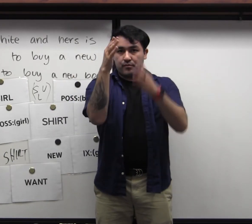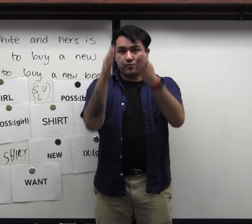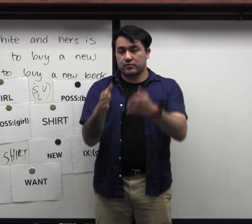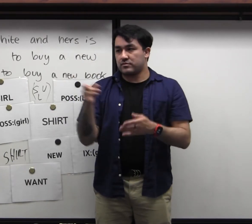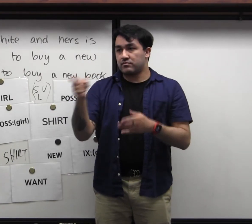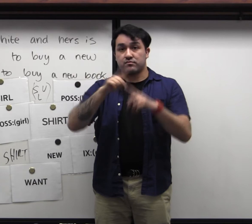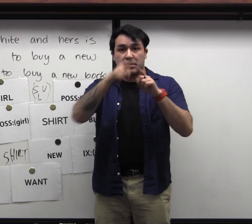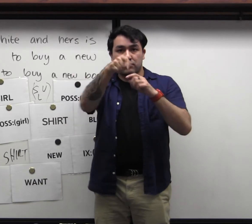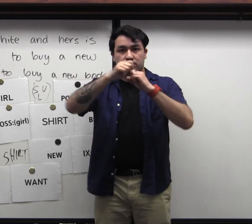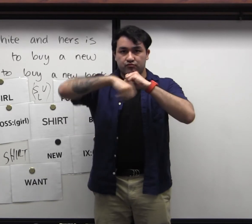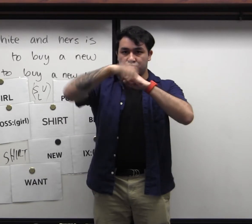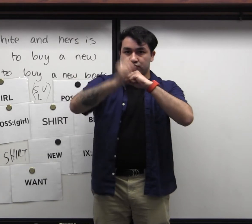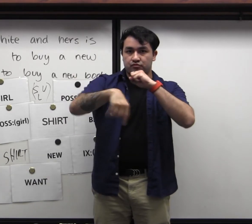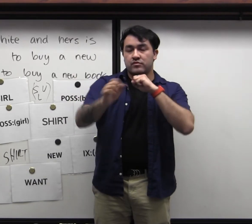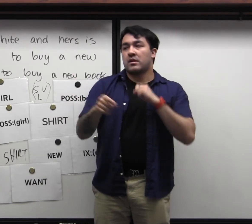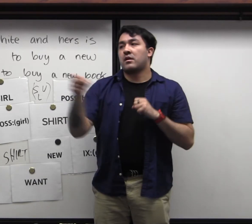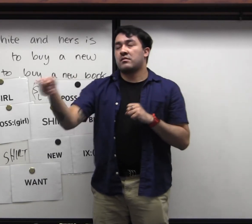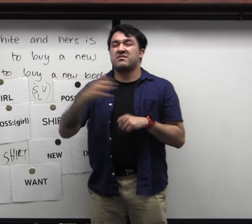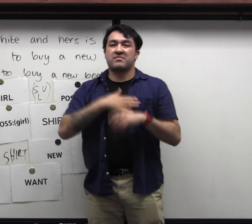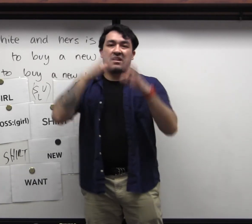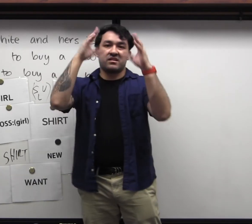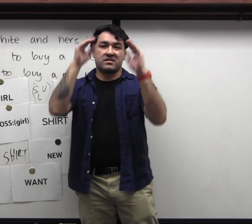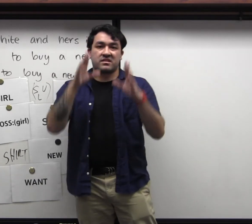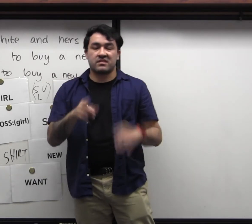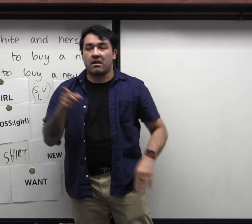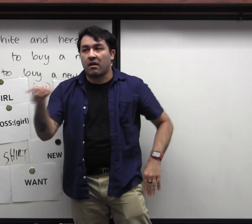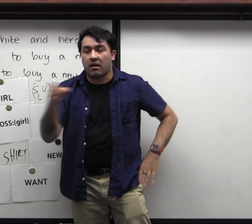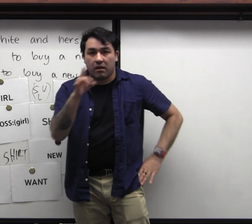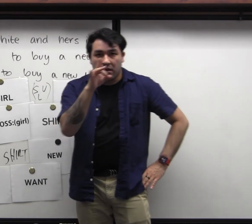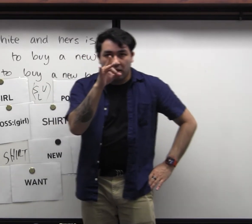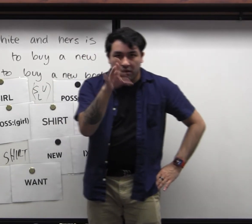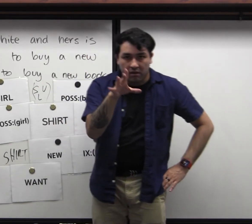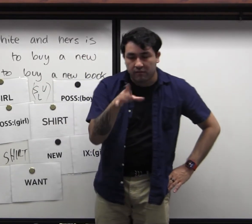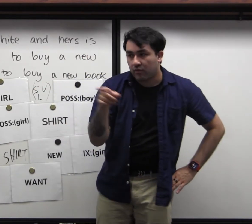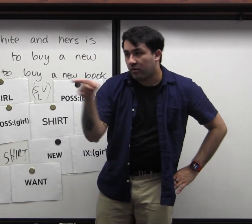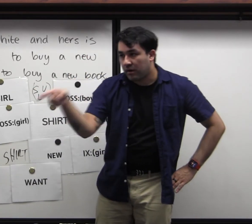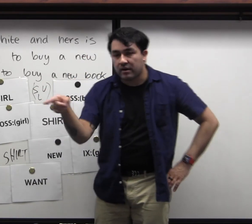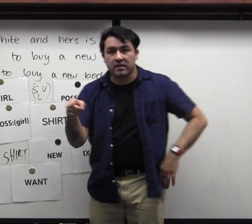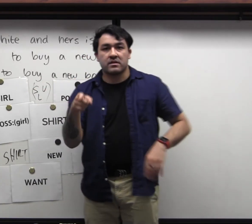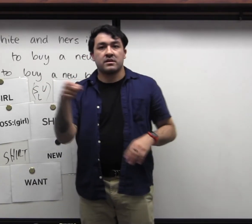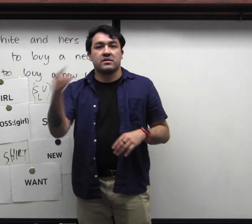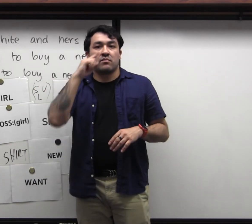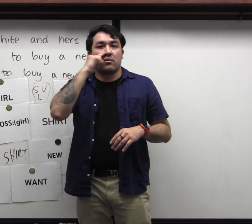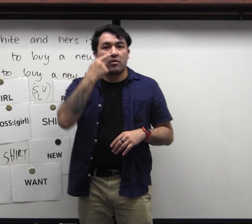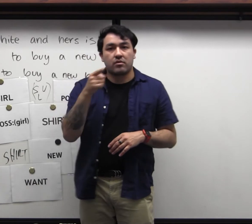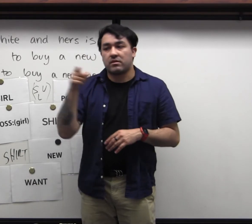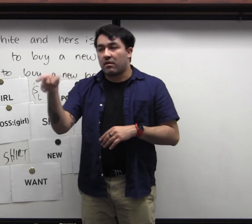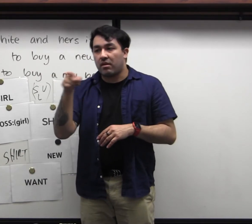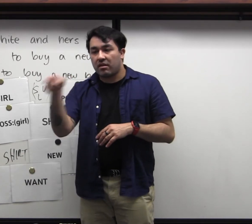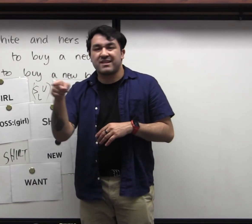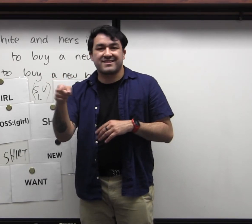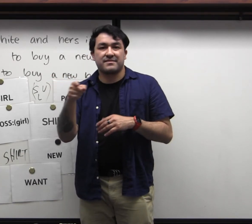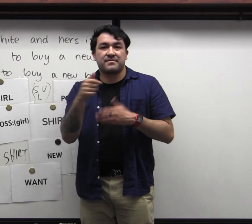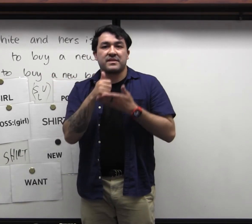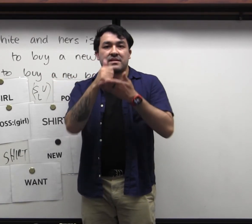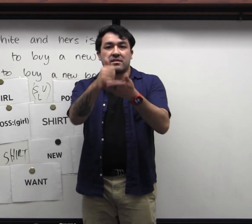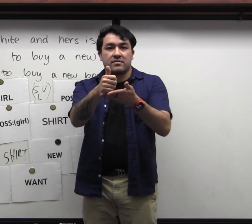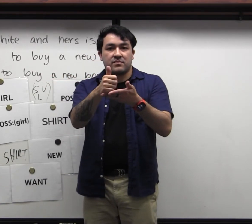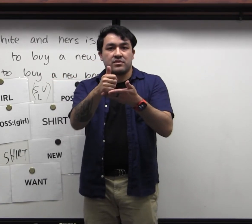space, right? Put one thing, one person, put them there. There's my teacher. Oh, they're so awful. They're so boring, right? That